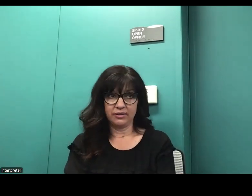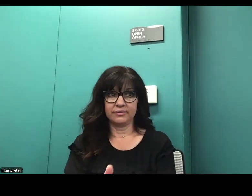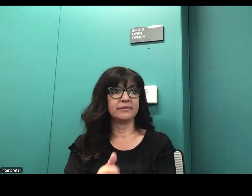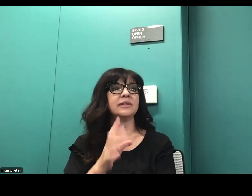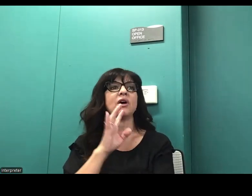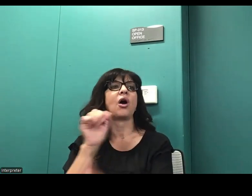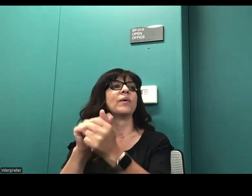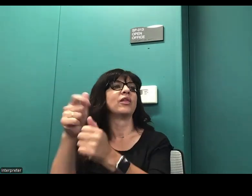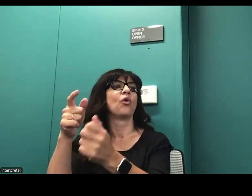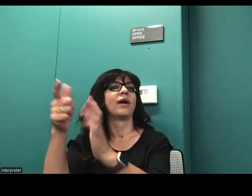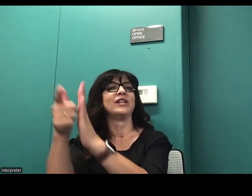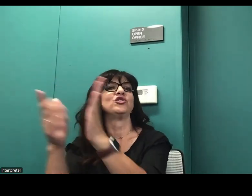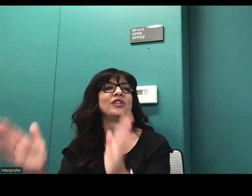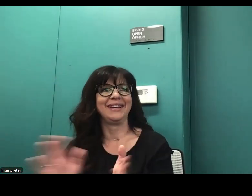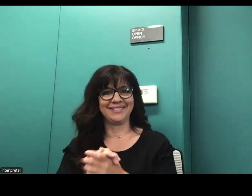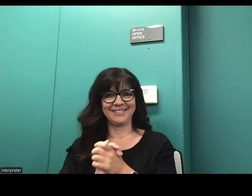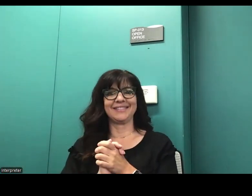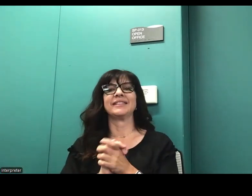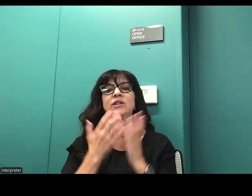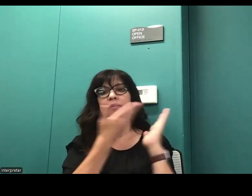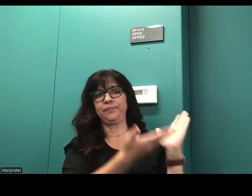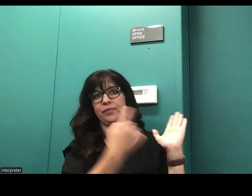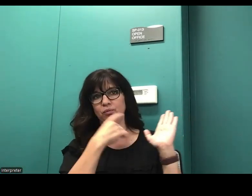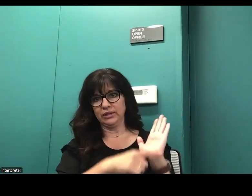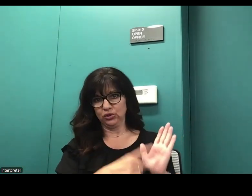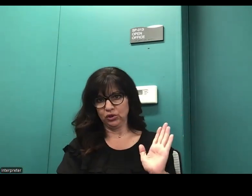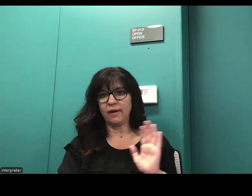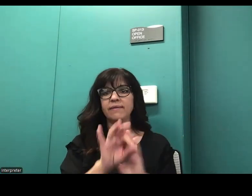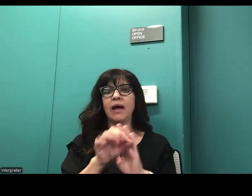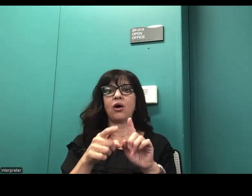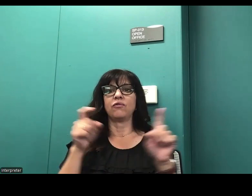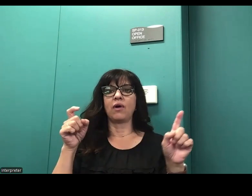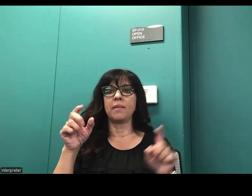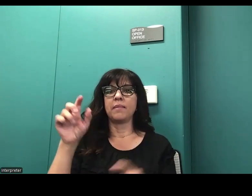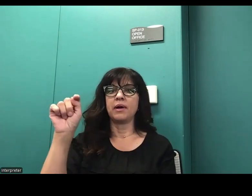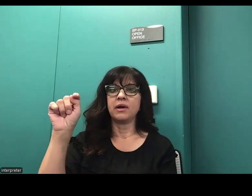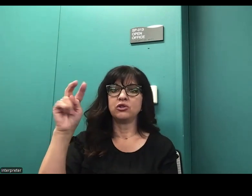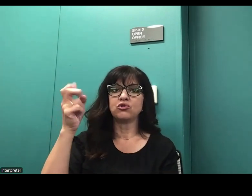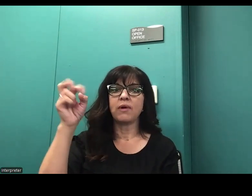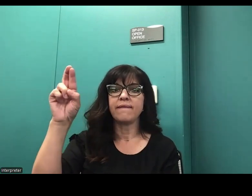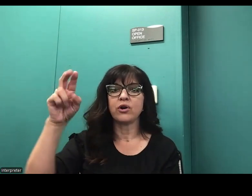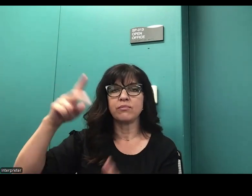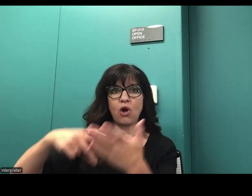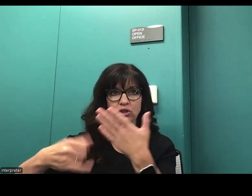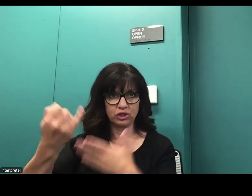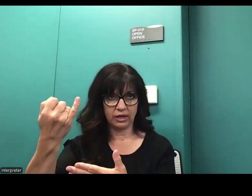legal counsel. All right, so this is the research that I found from the Trevor Project. That is a